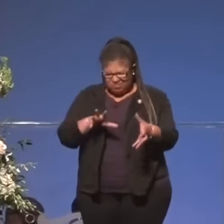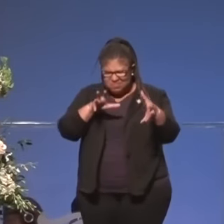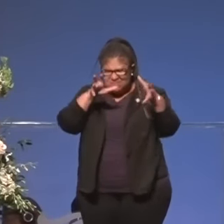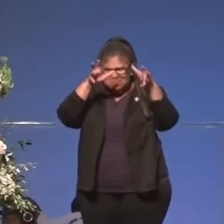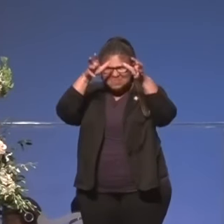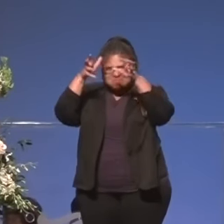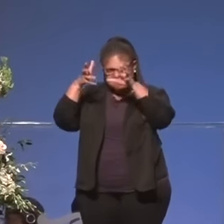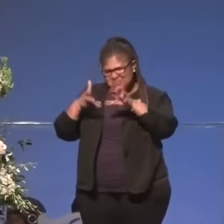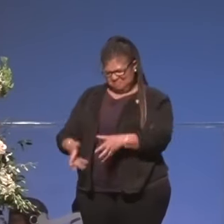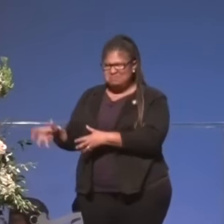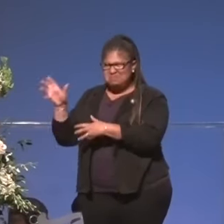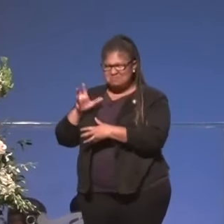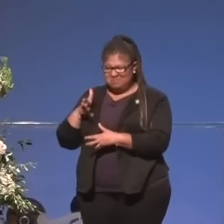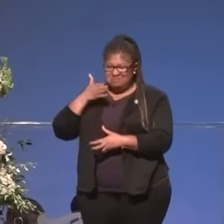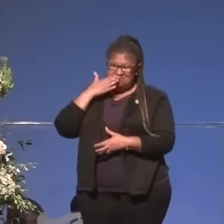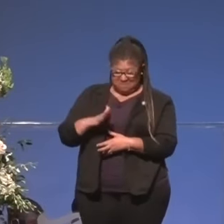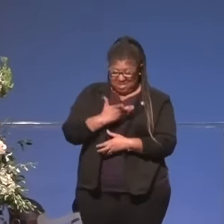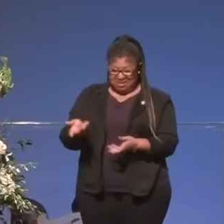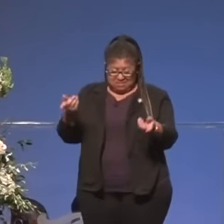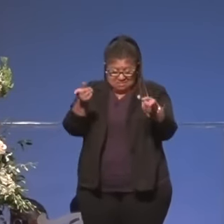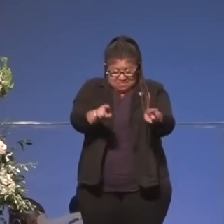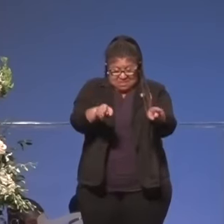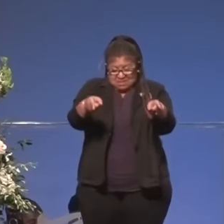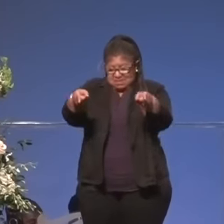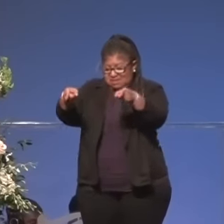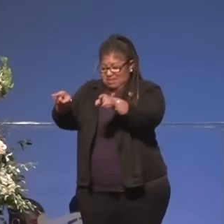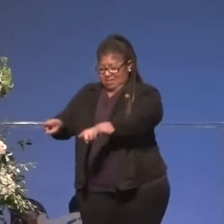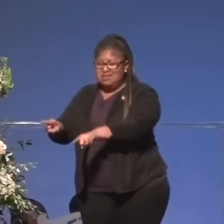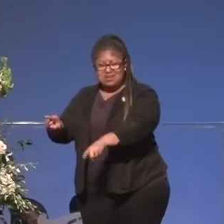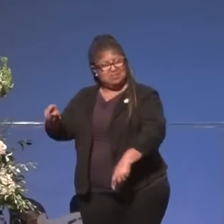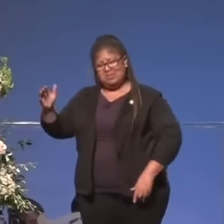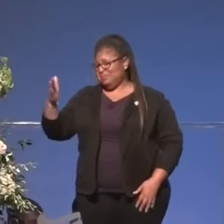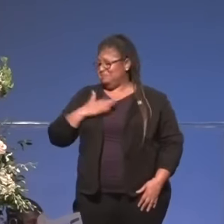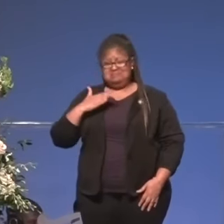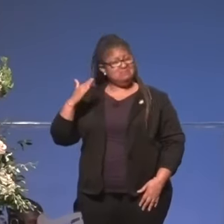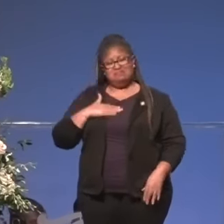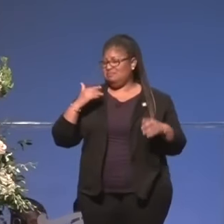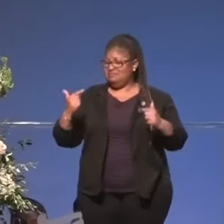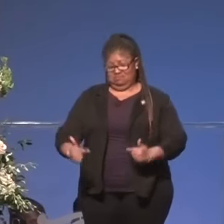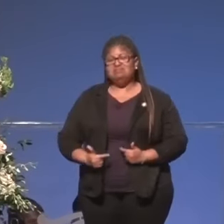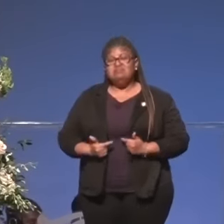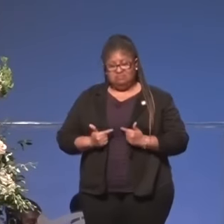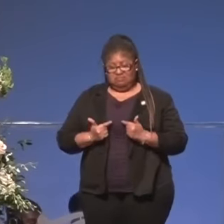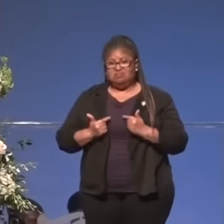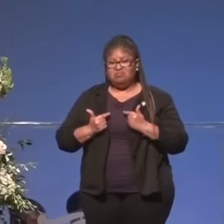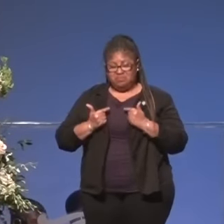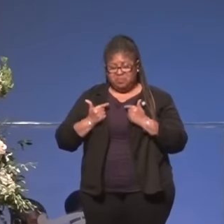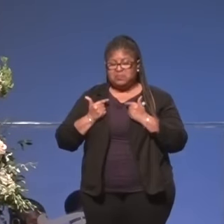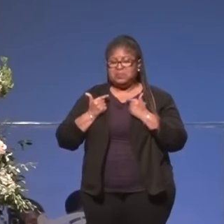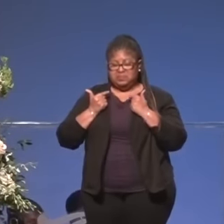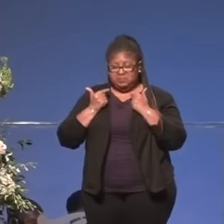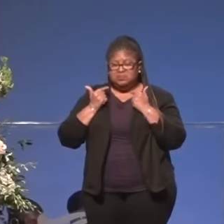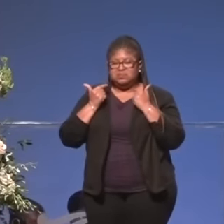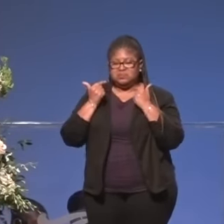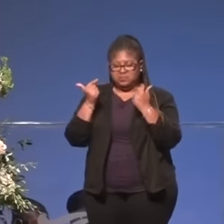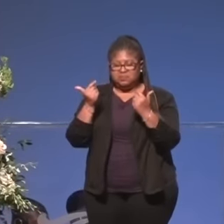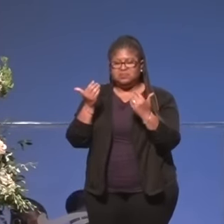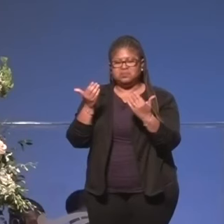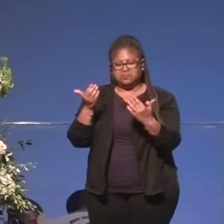Though the storms keep on raging in my life